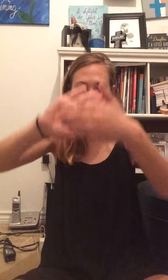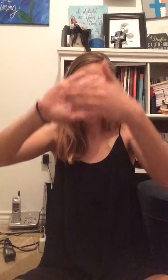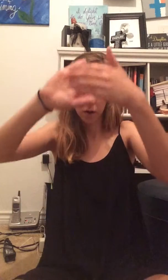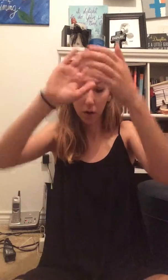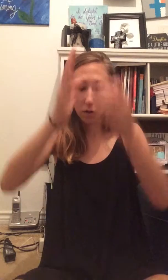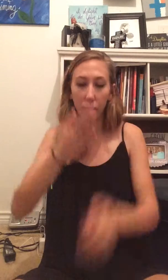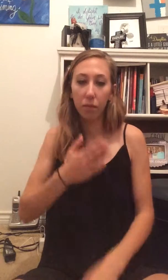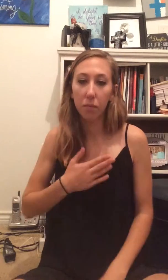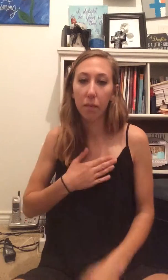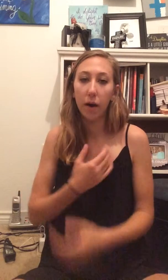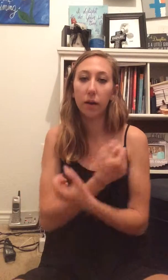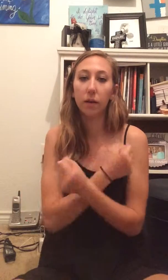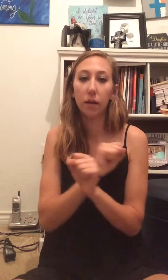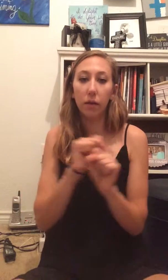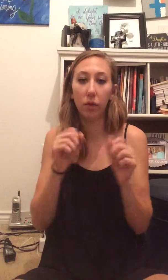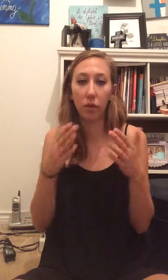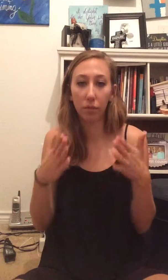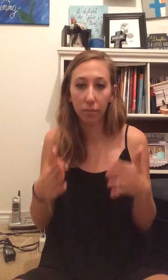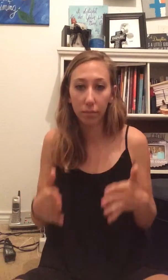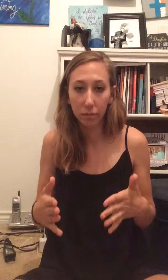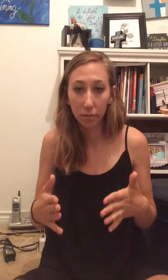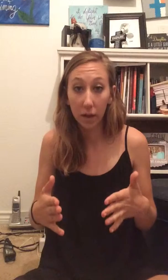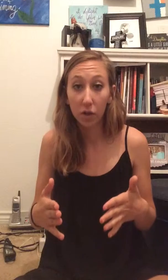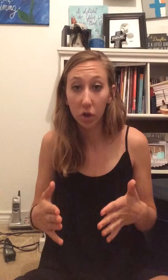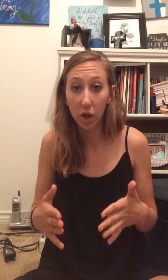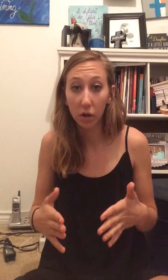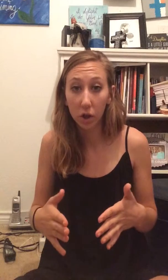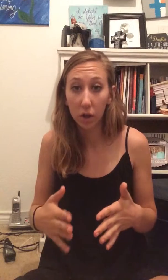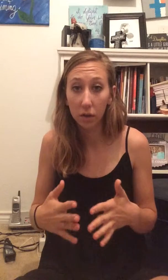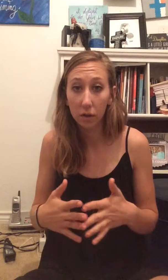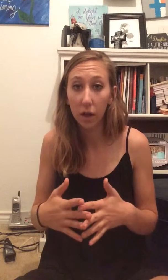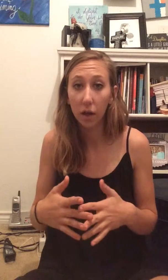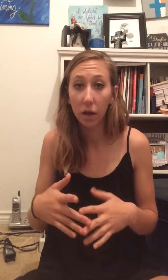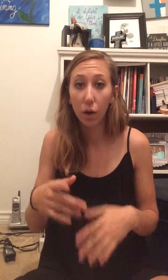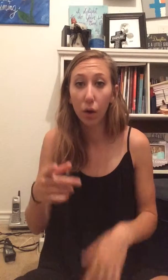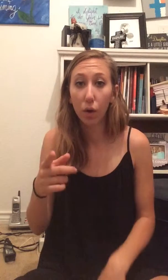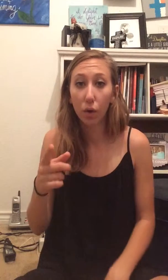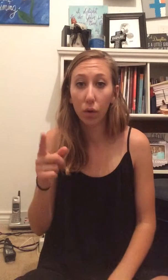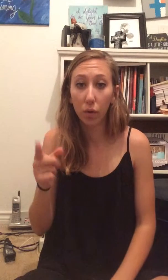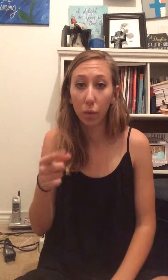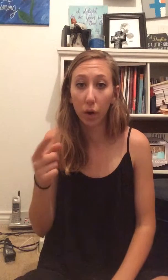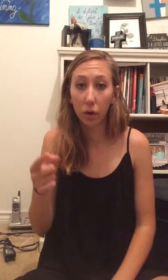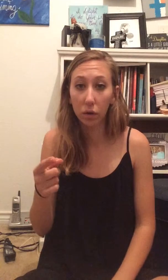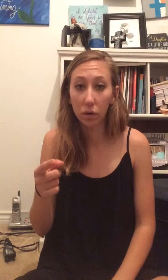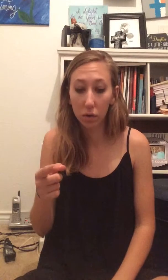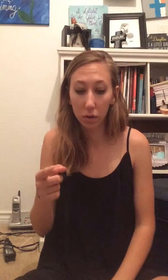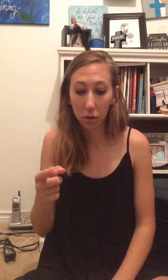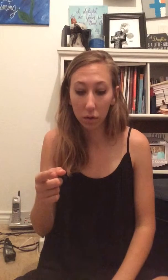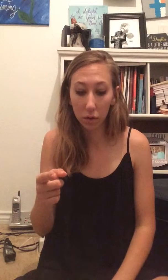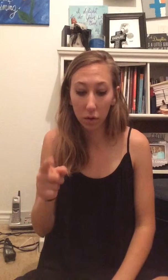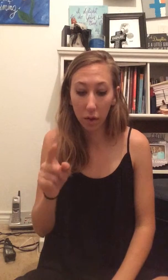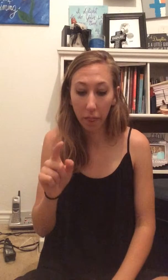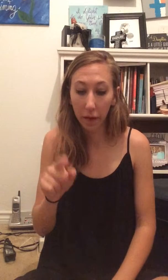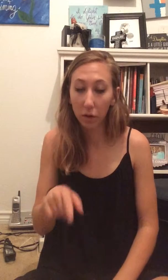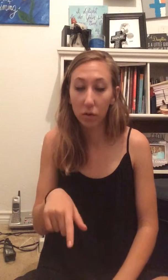of my savior. It's challenging to say the words that you're